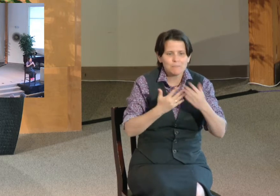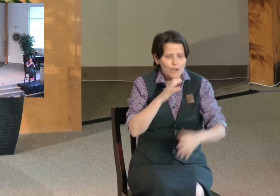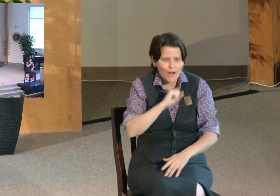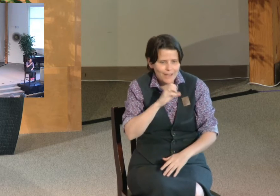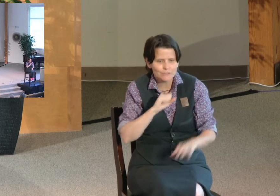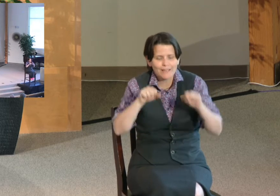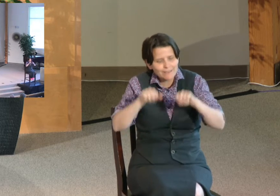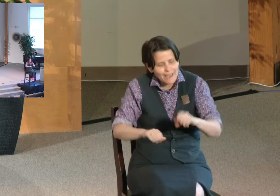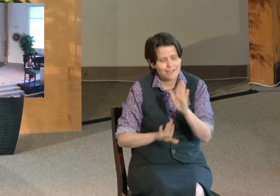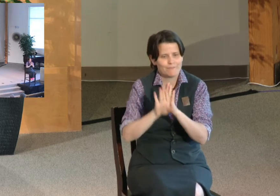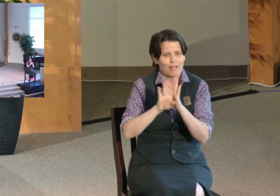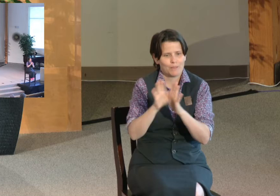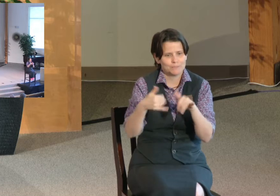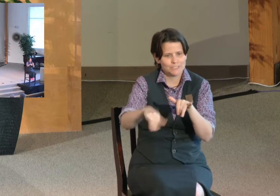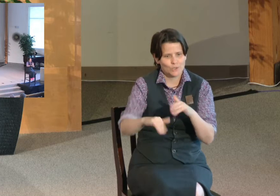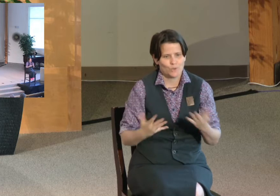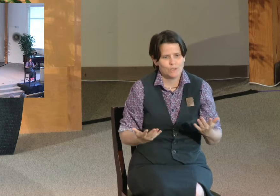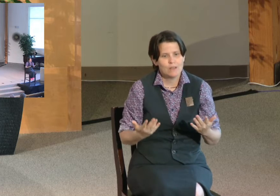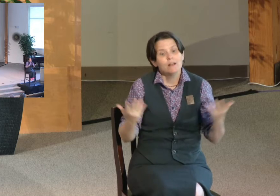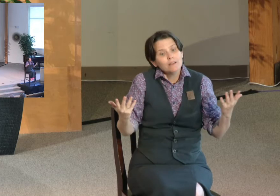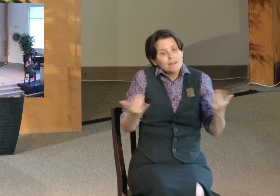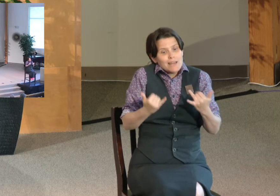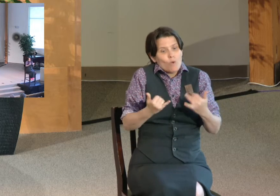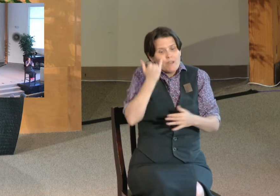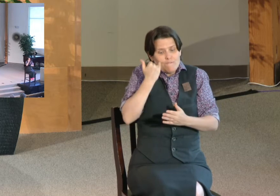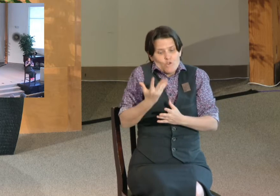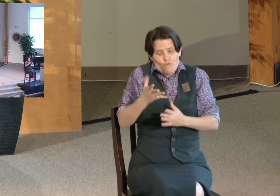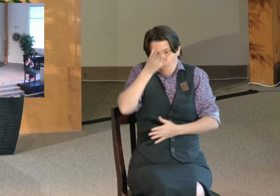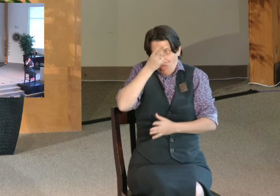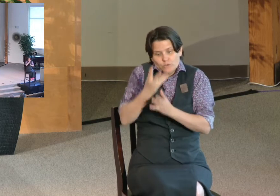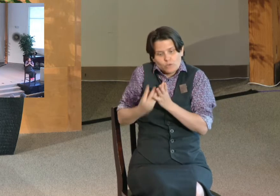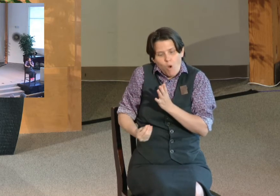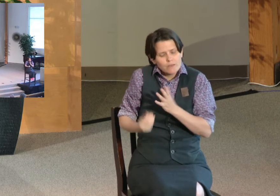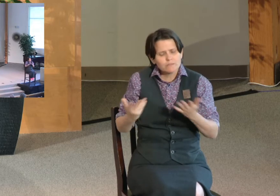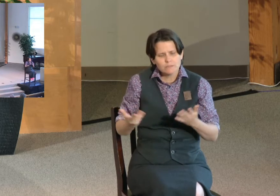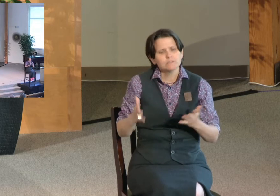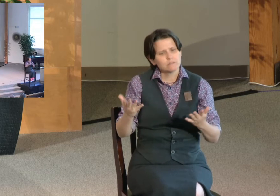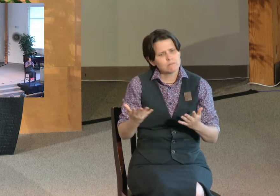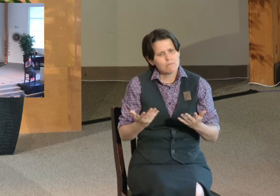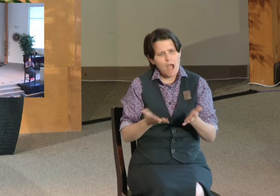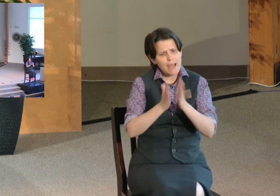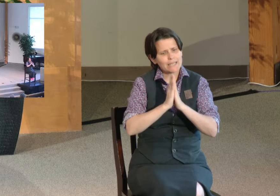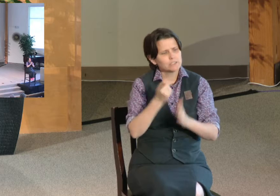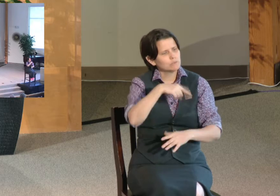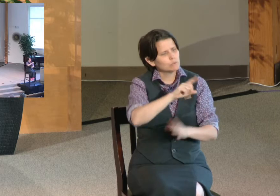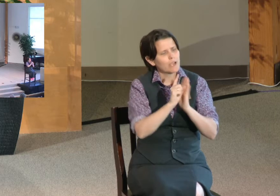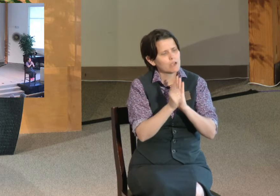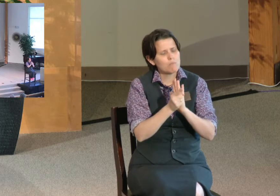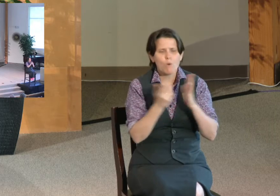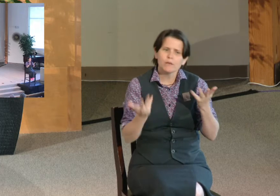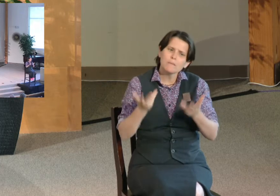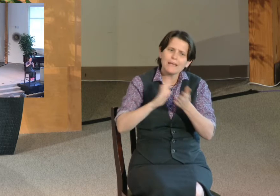then take a moment to know that any man sitting here today can make that choice to break the cycle in the